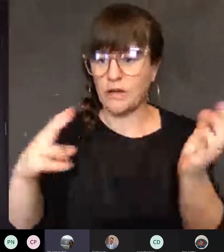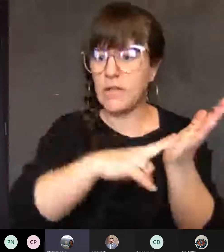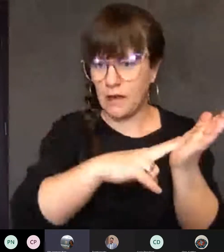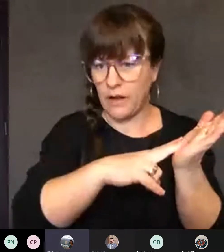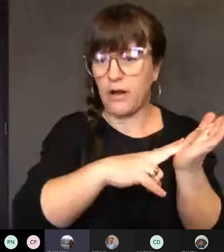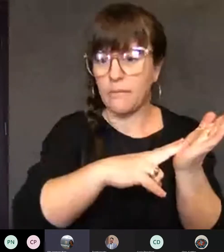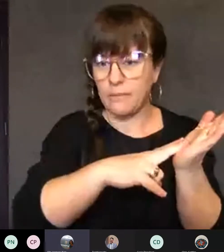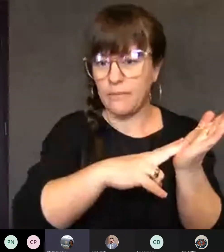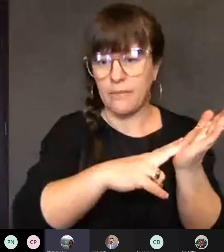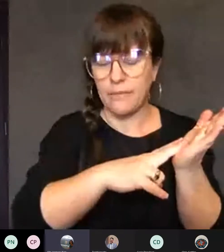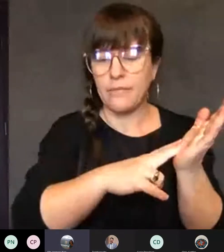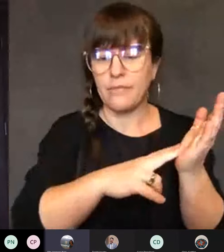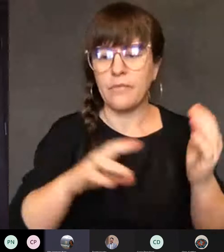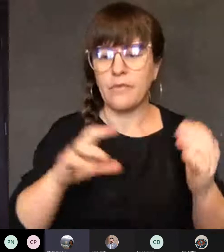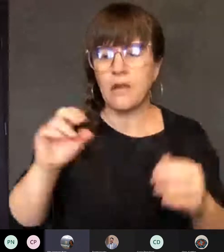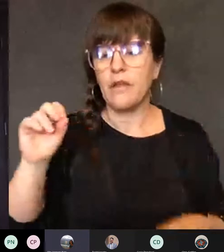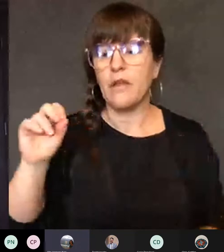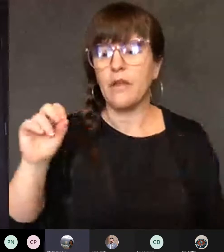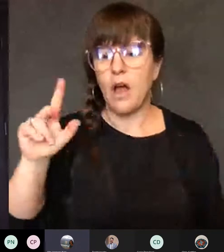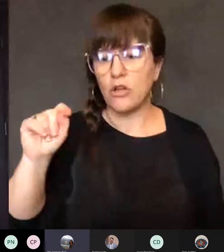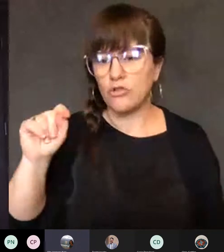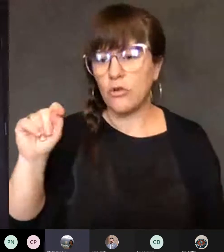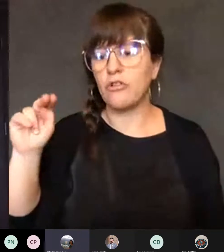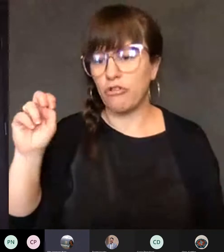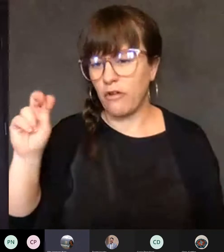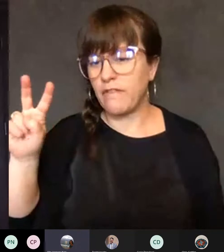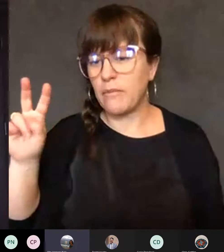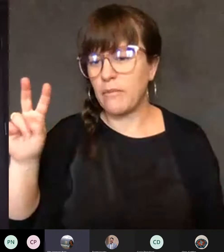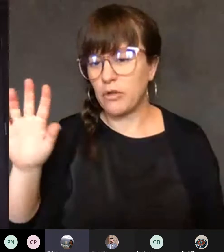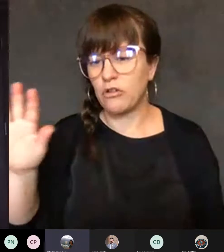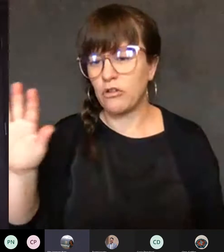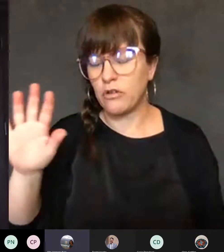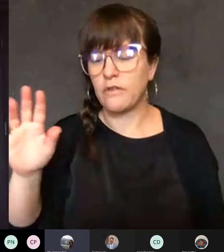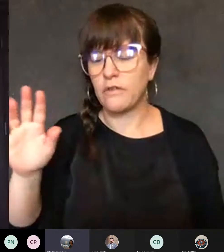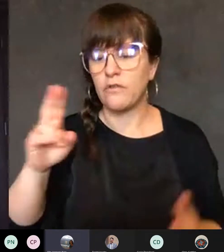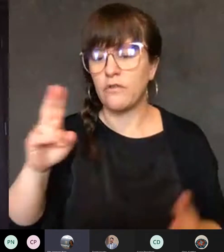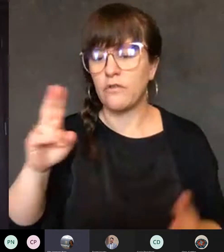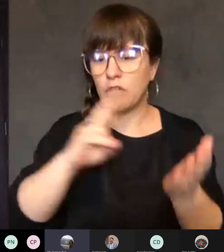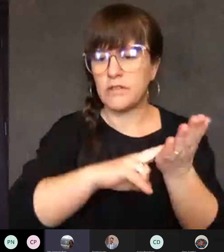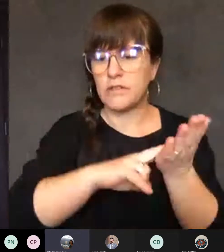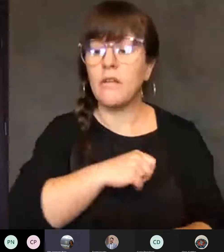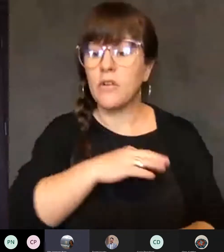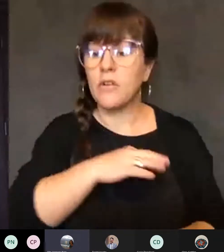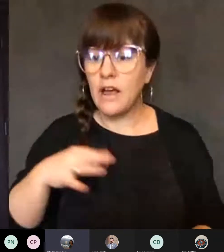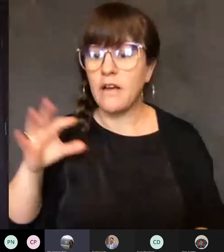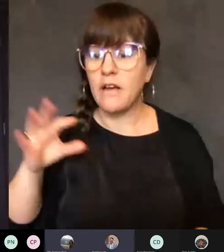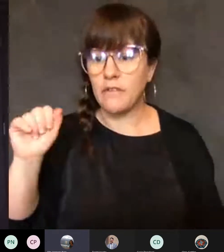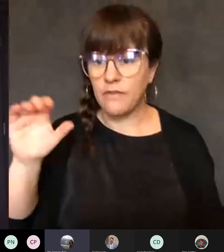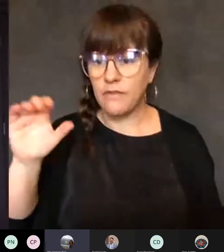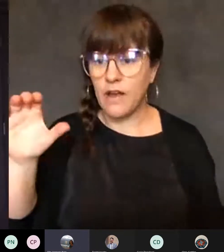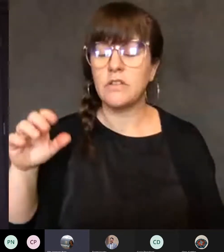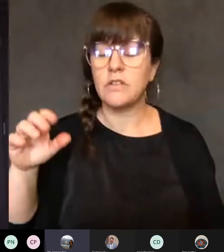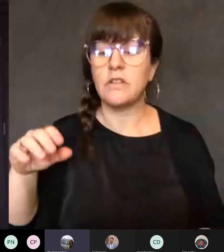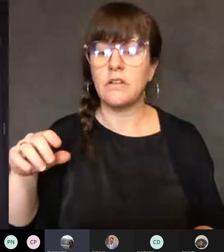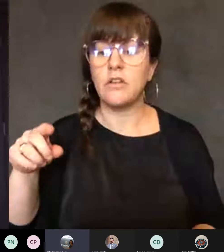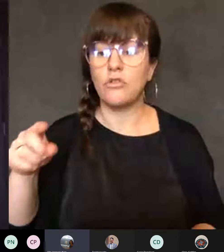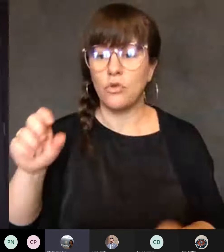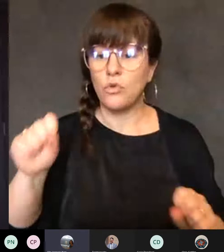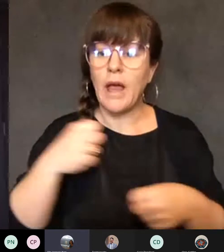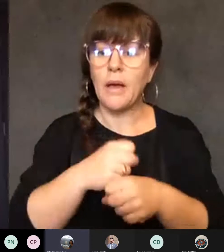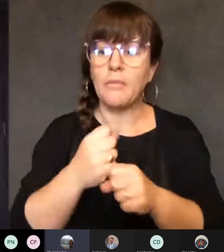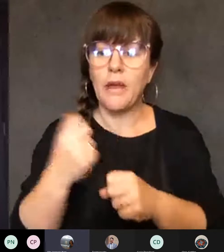like the October-November go around. And for staff and faculty, it will be free. You can make 3 reservations for a